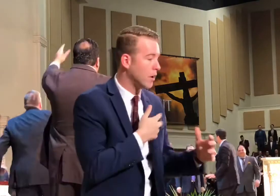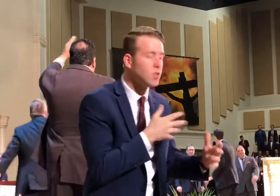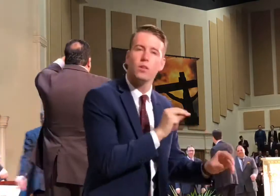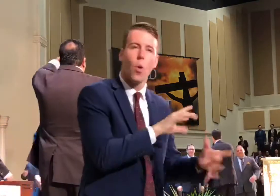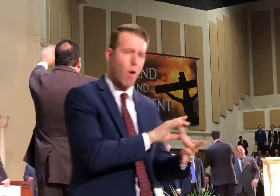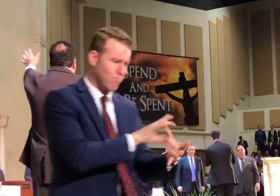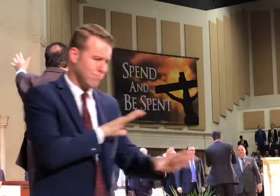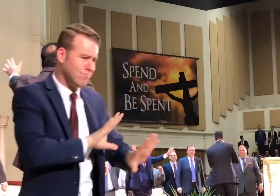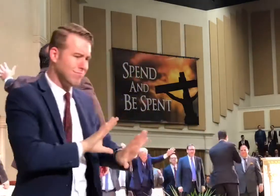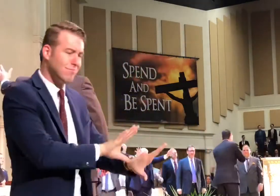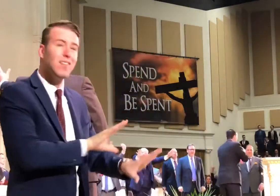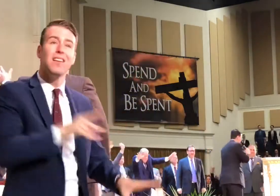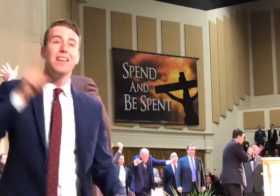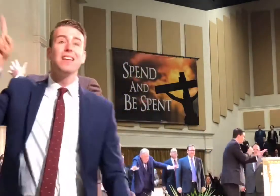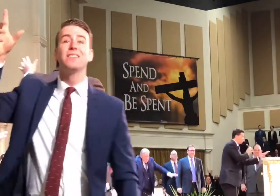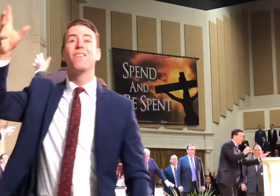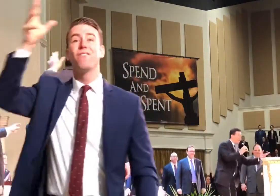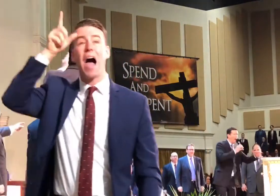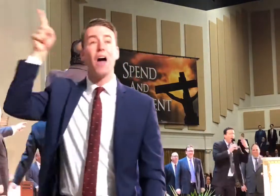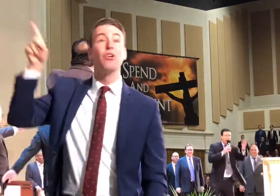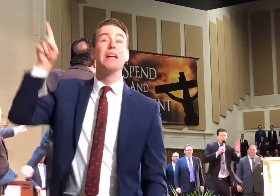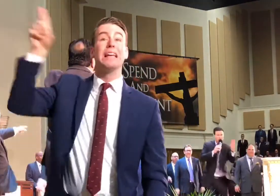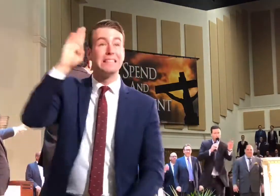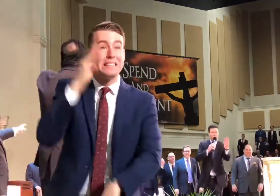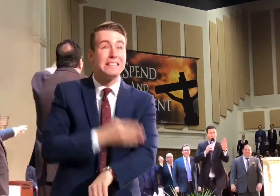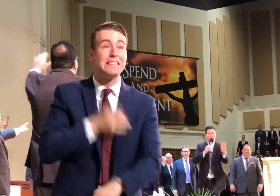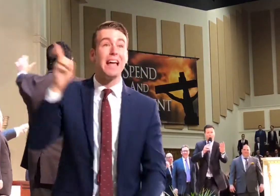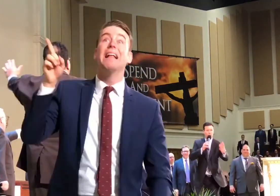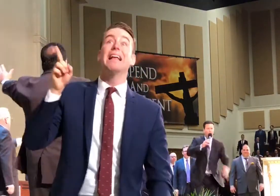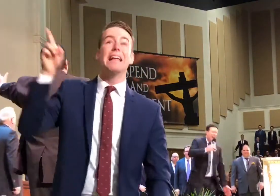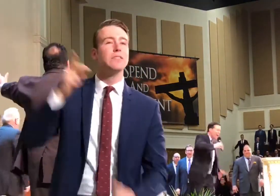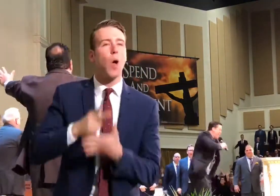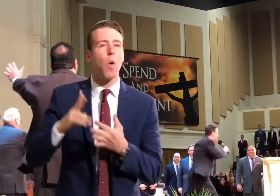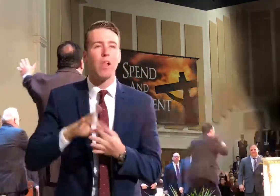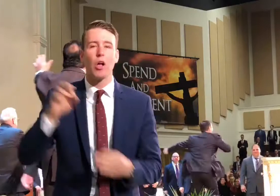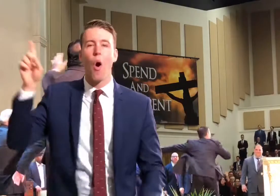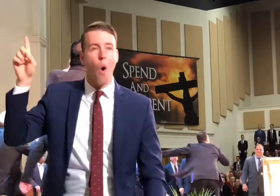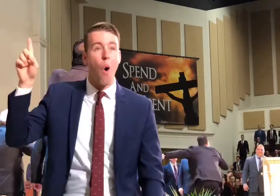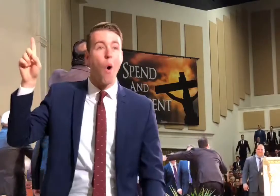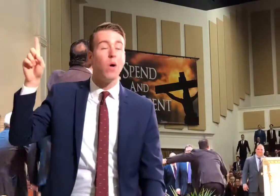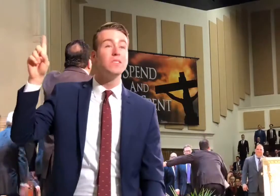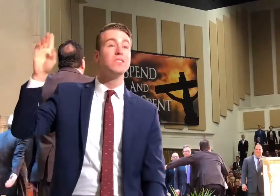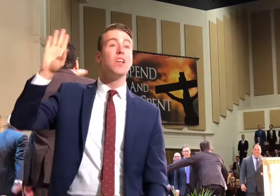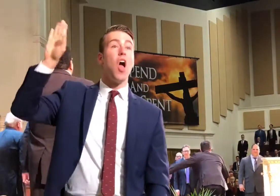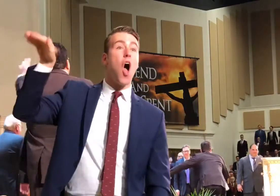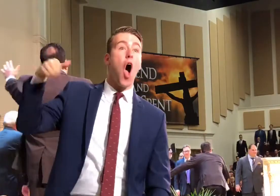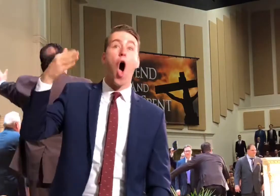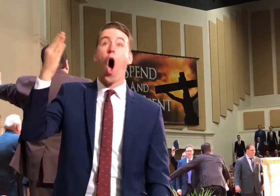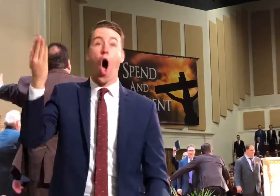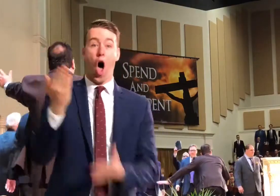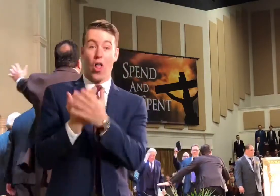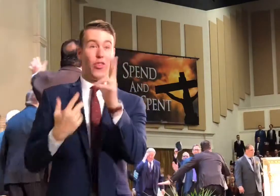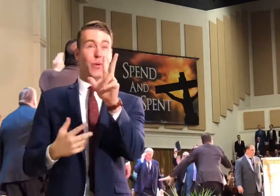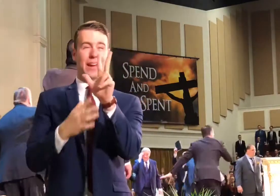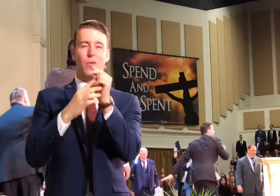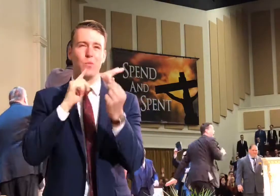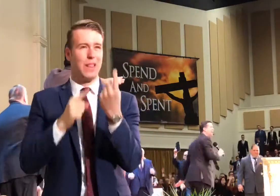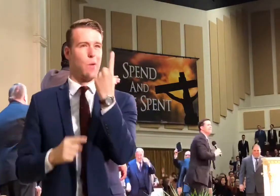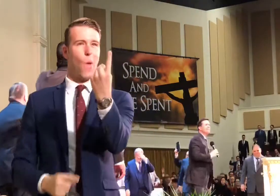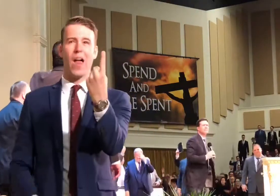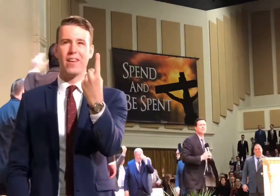you know that He's the Father, He's the Son, and He's the Holy Ghost? And all these three are